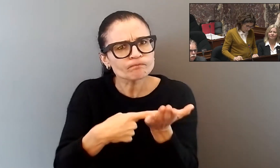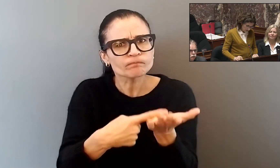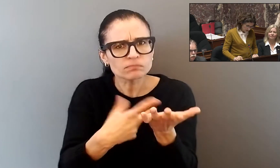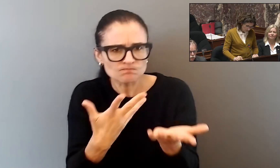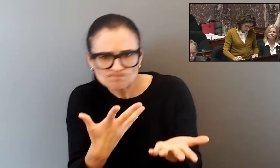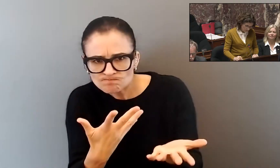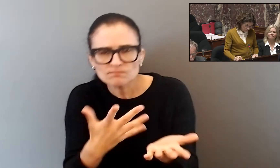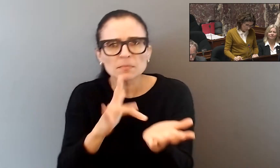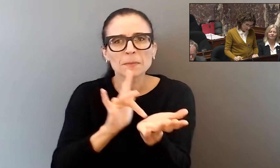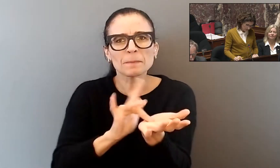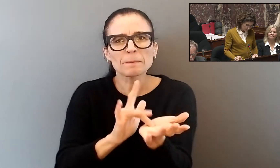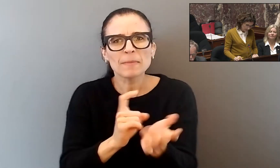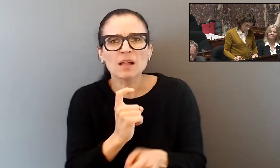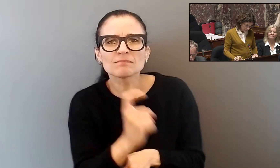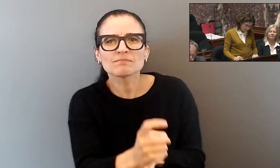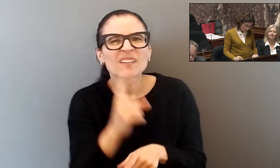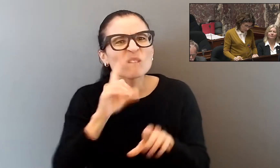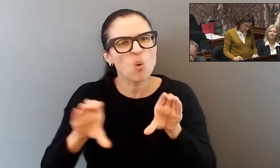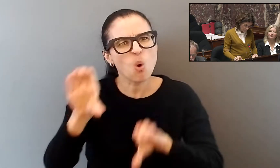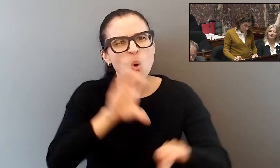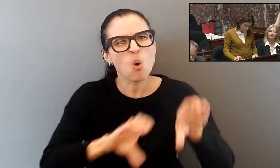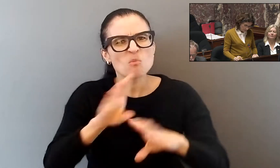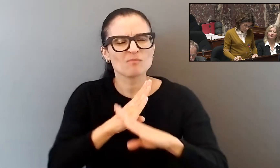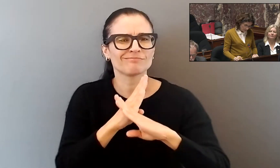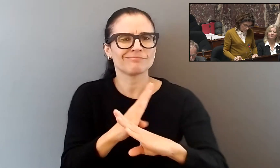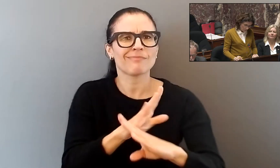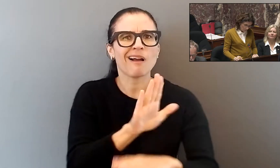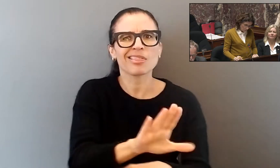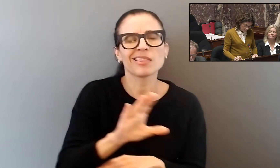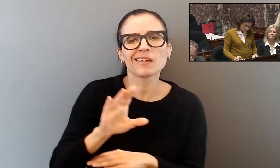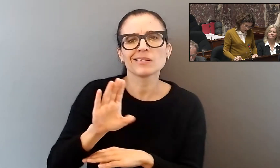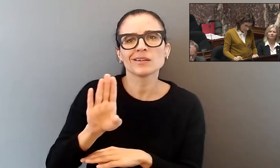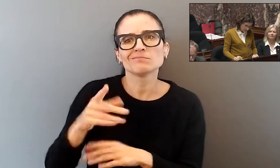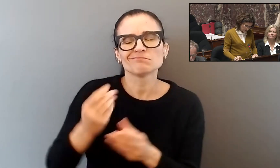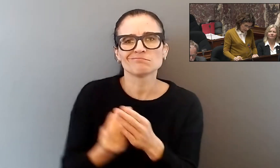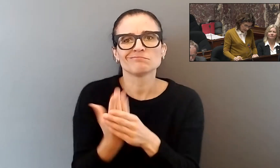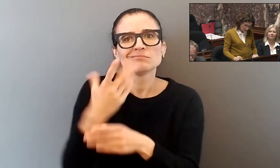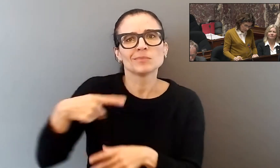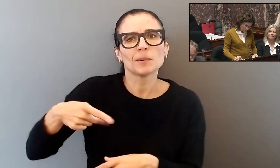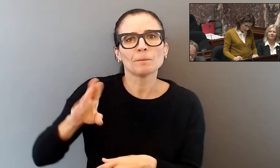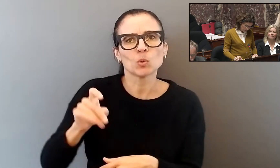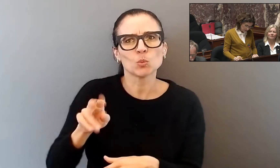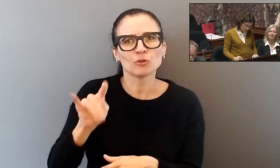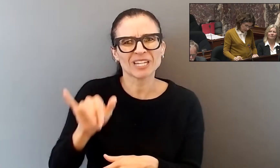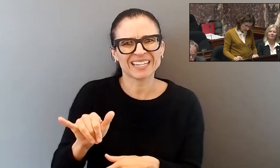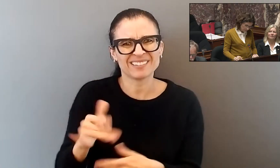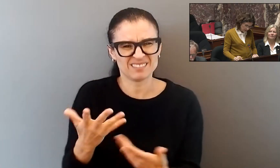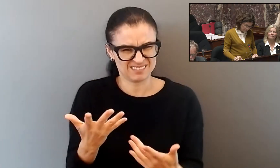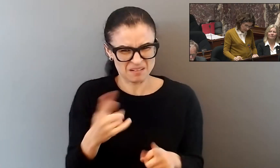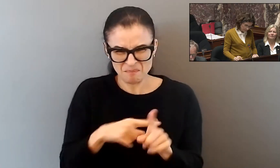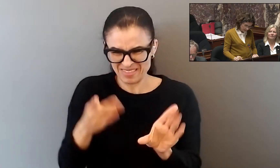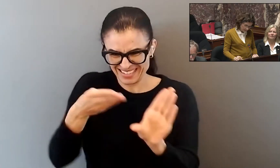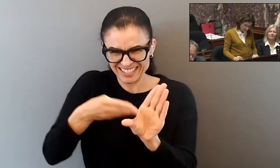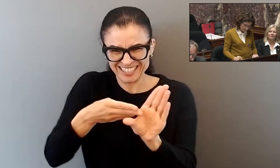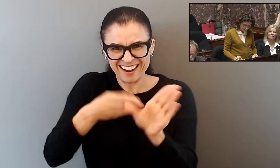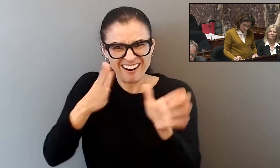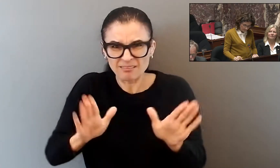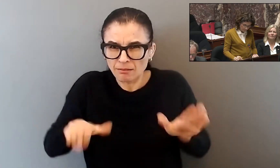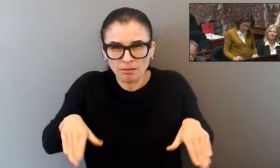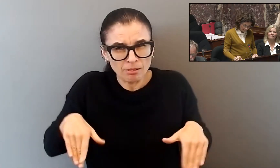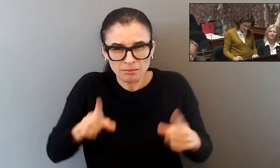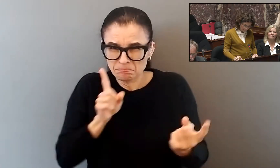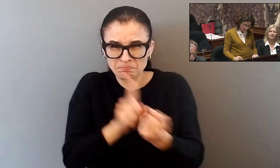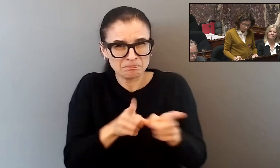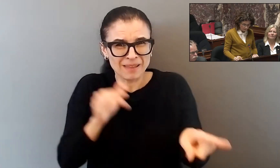My question through you, Mr. Speaker, to the Premier: what do you have to say to parents who are justifiably enraged by